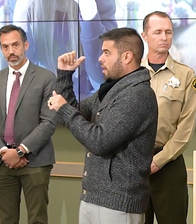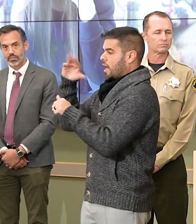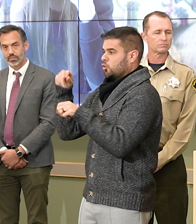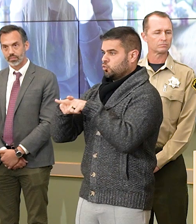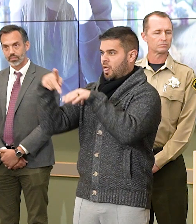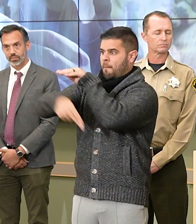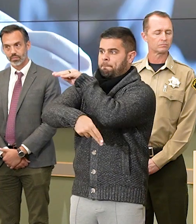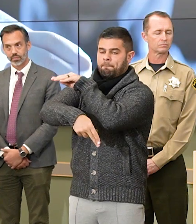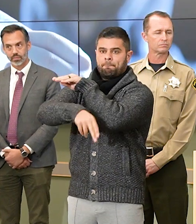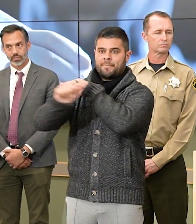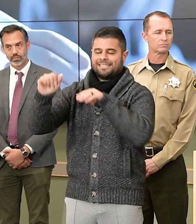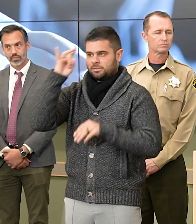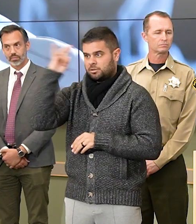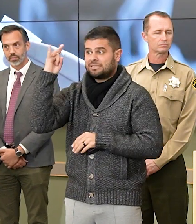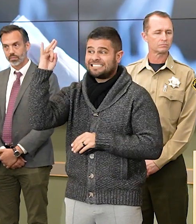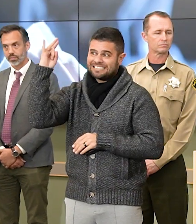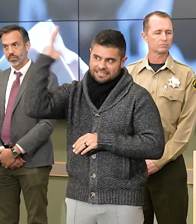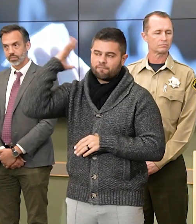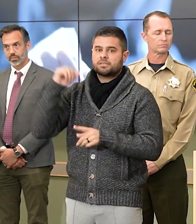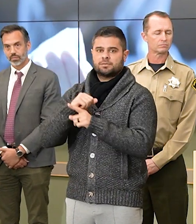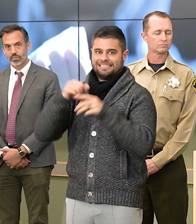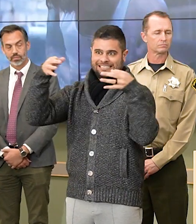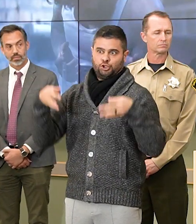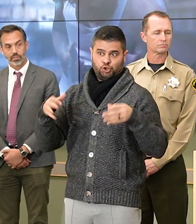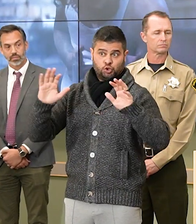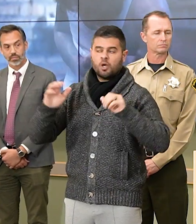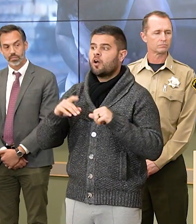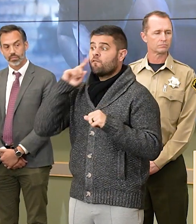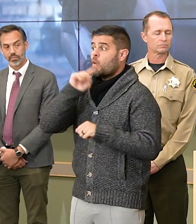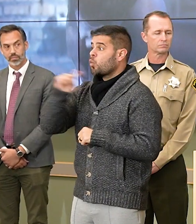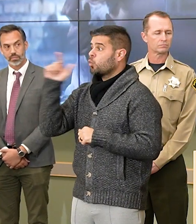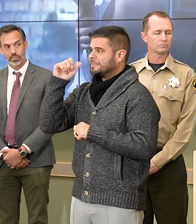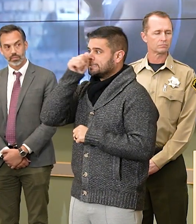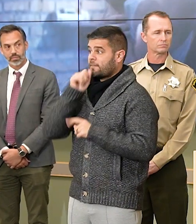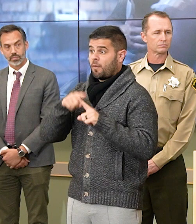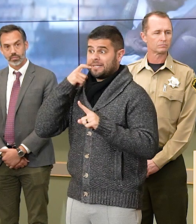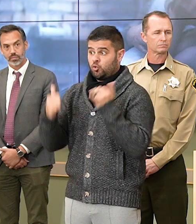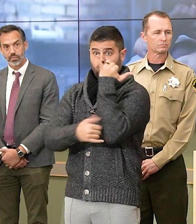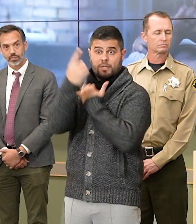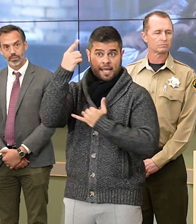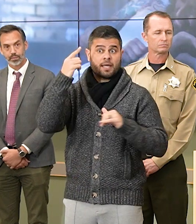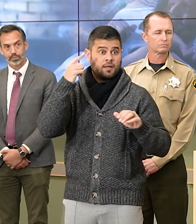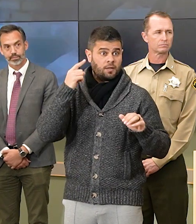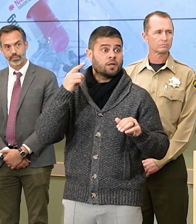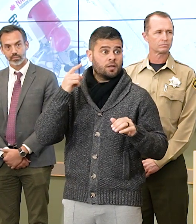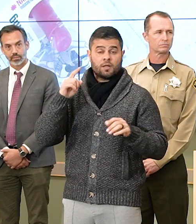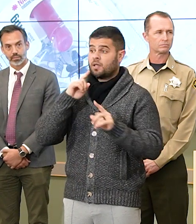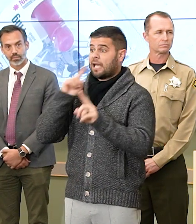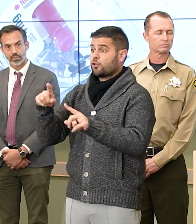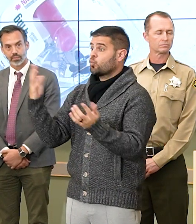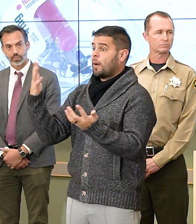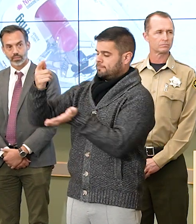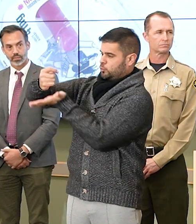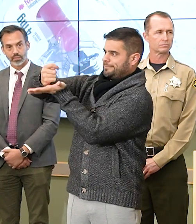off an incredibly devastating decision. And for those who are suffering from addiction today, the answer is